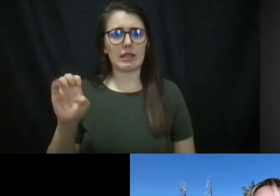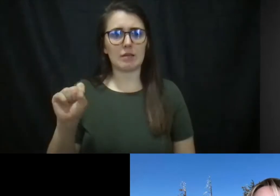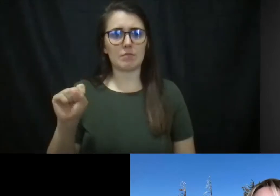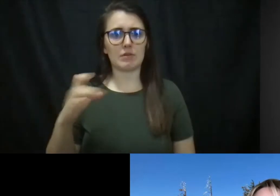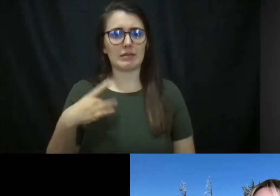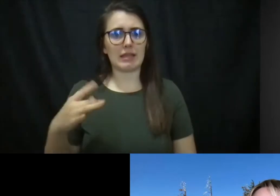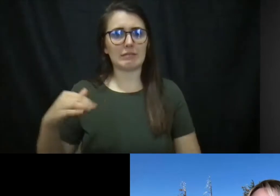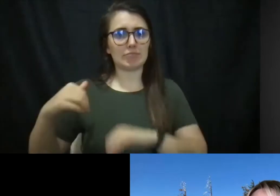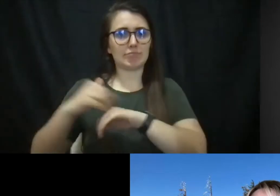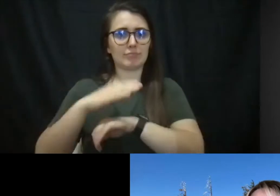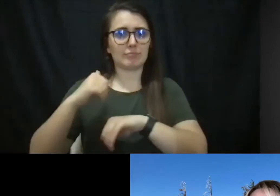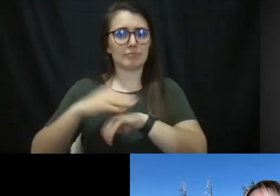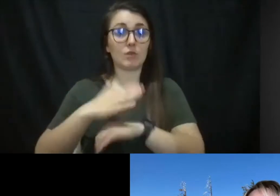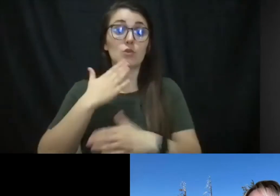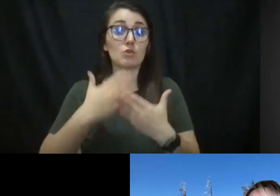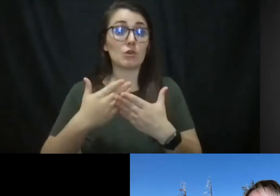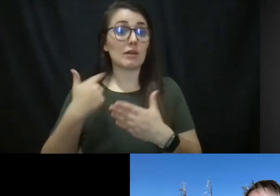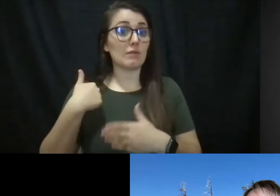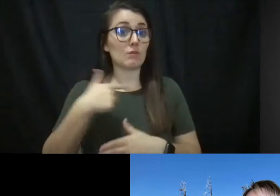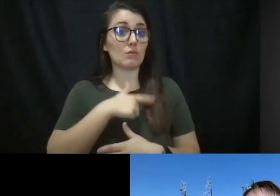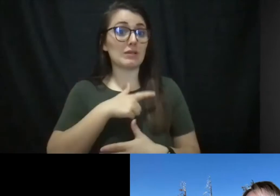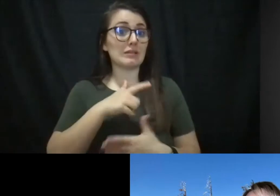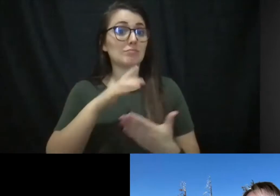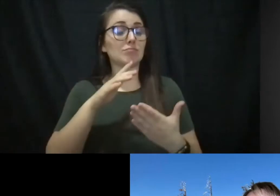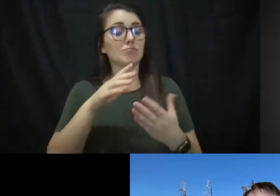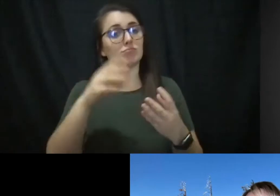them when we play their music on the air.